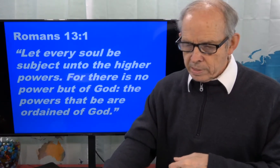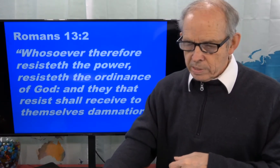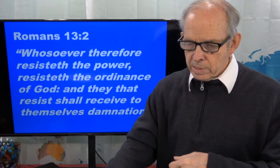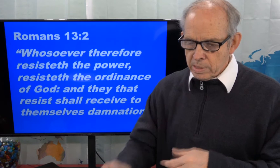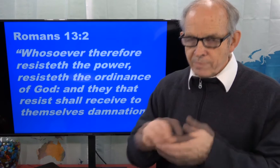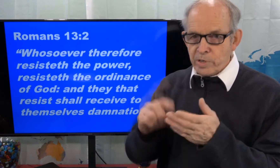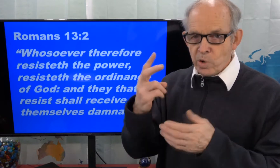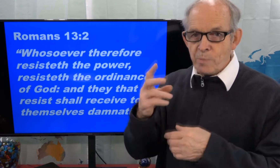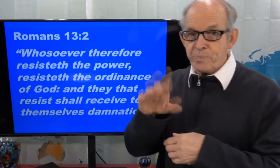Verse 2.